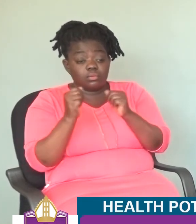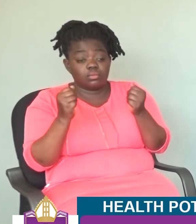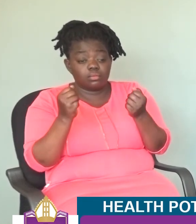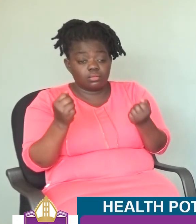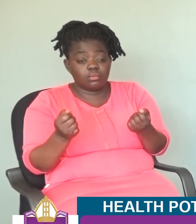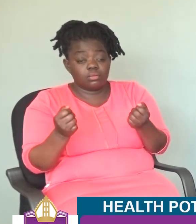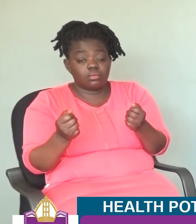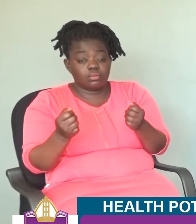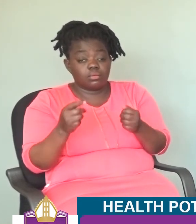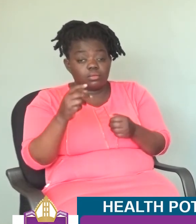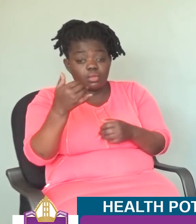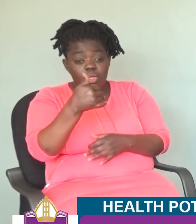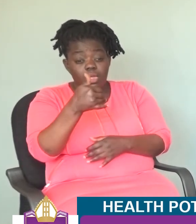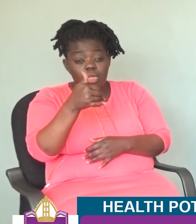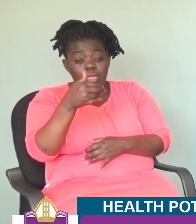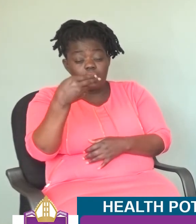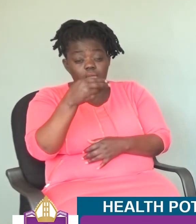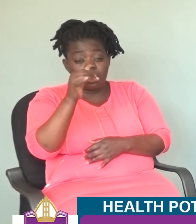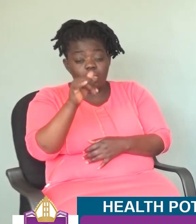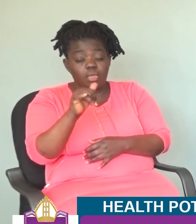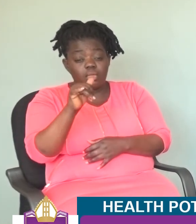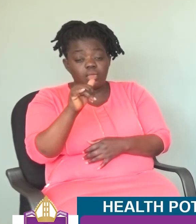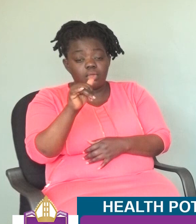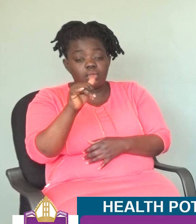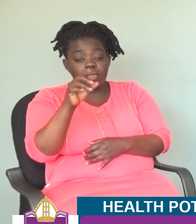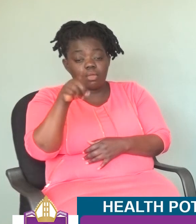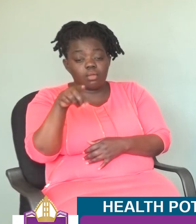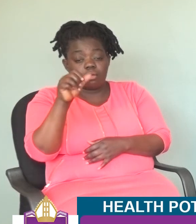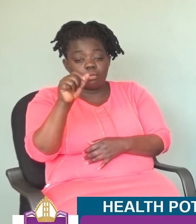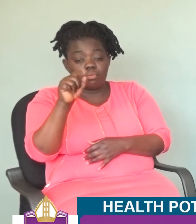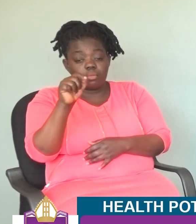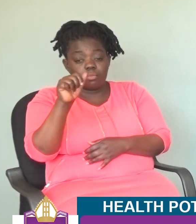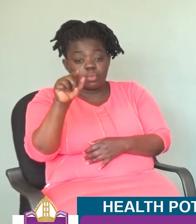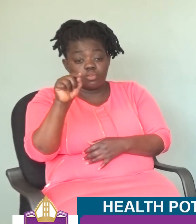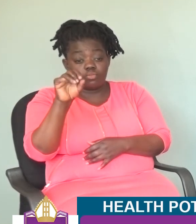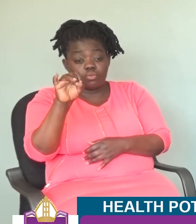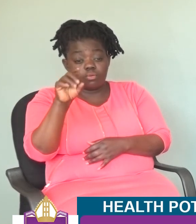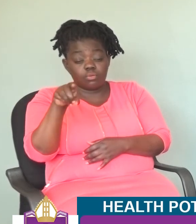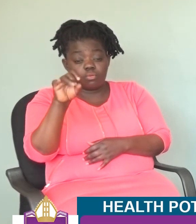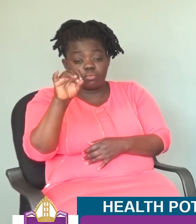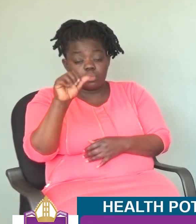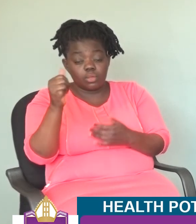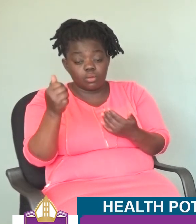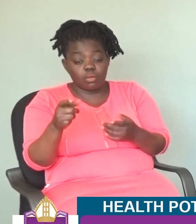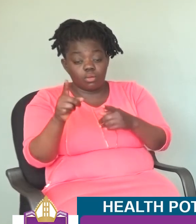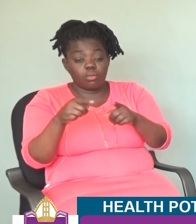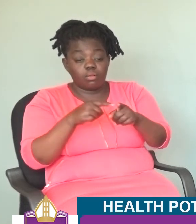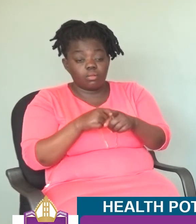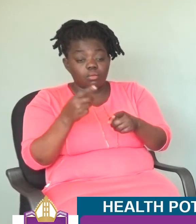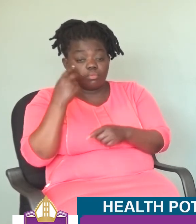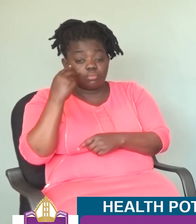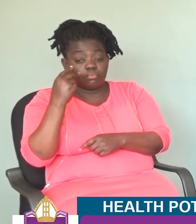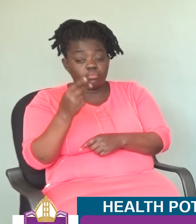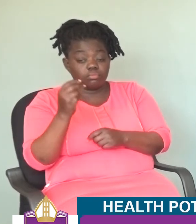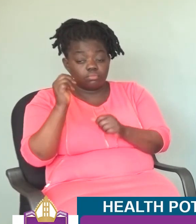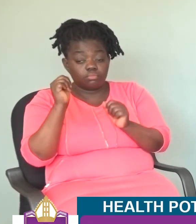call it hypermetropia or hyperopia or long-sightedness in layman's language. Long-sightedness